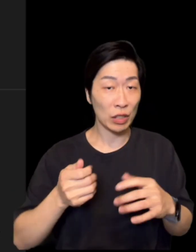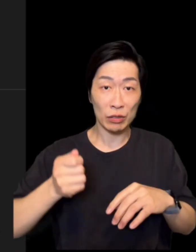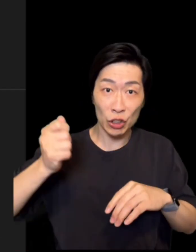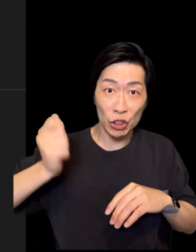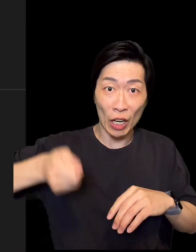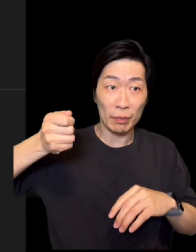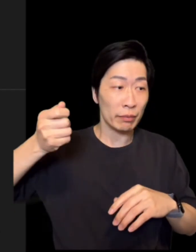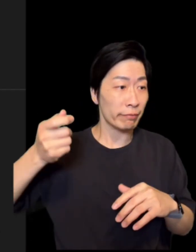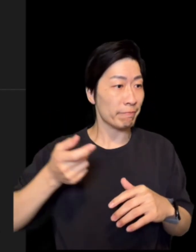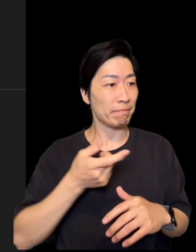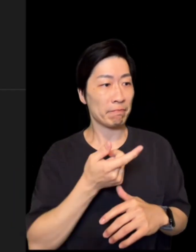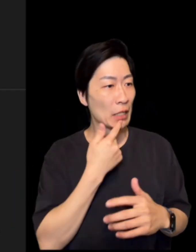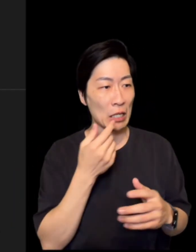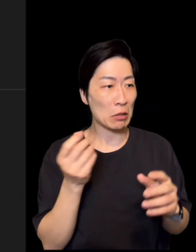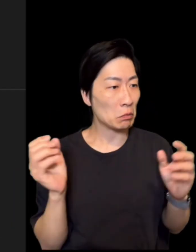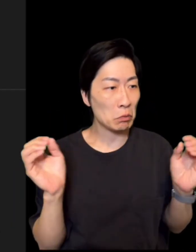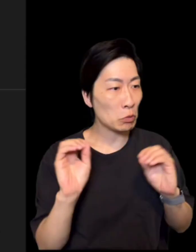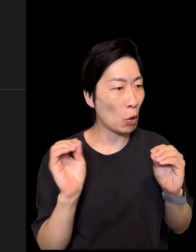verdict,